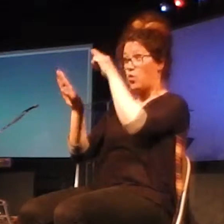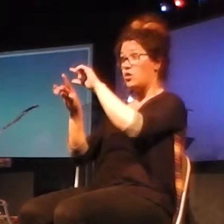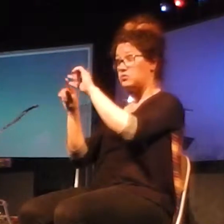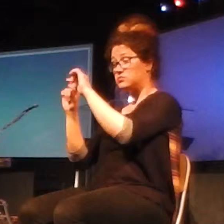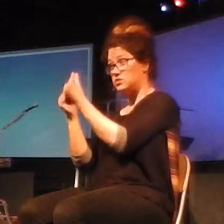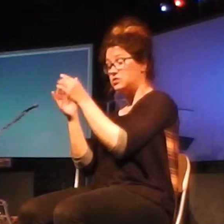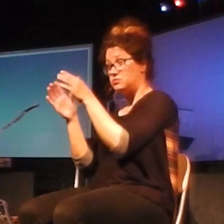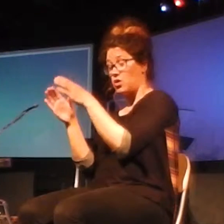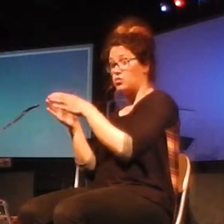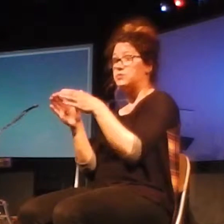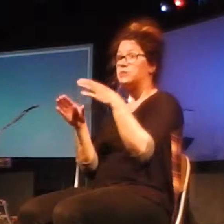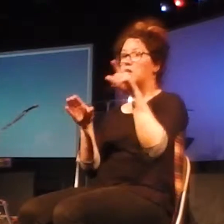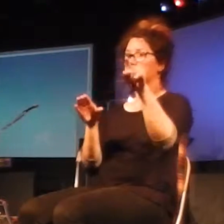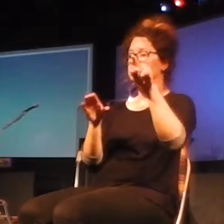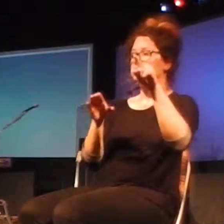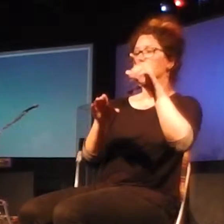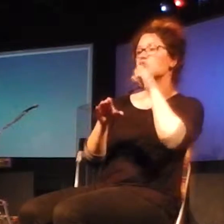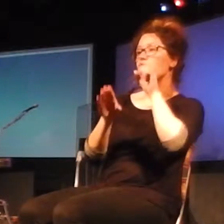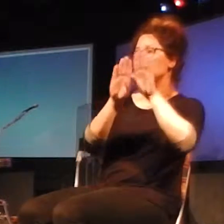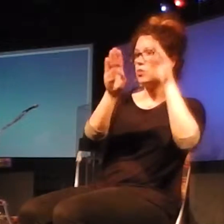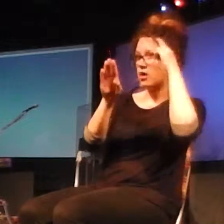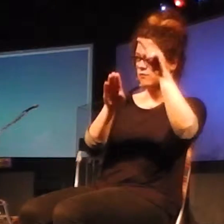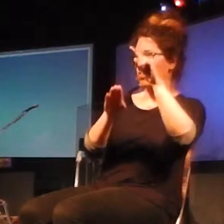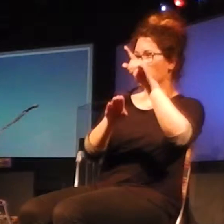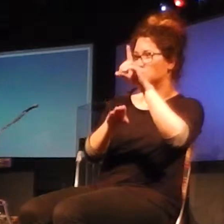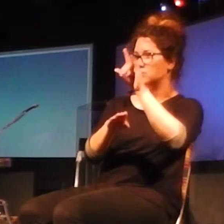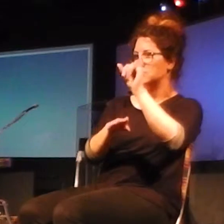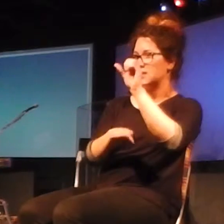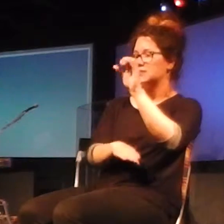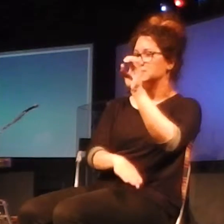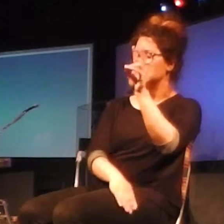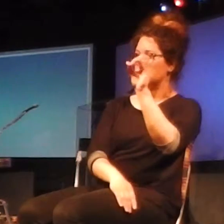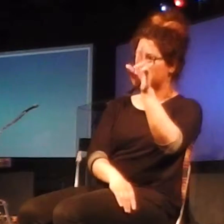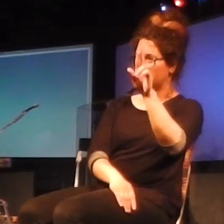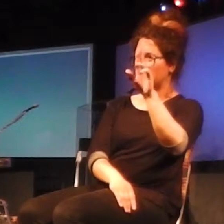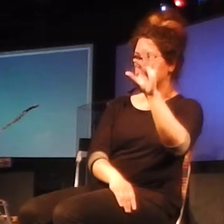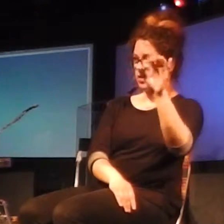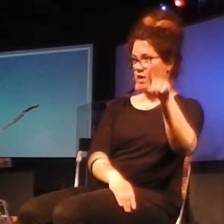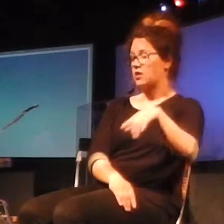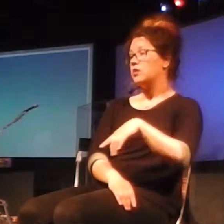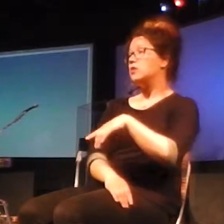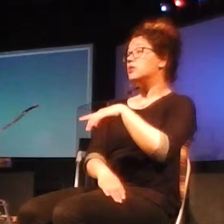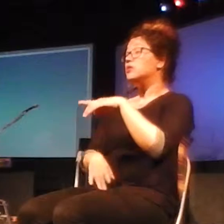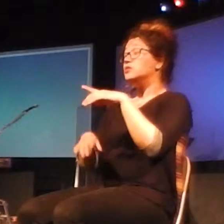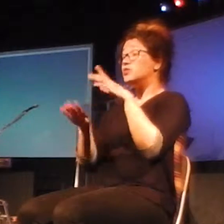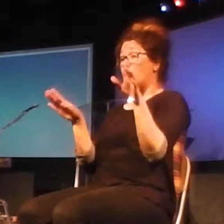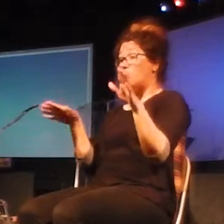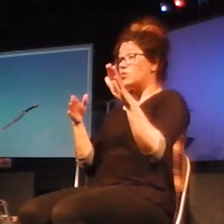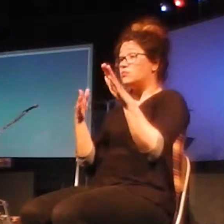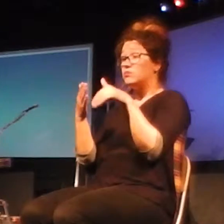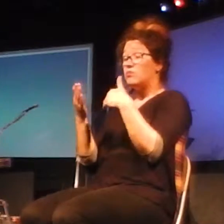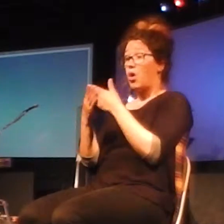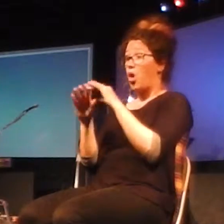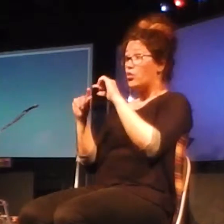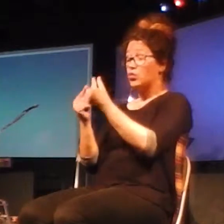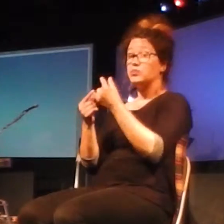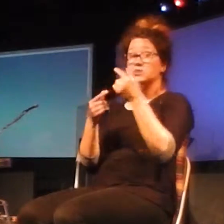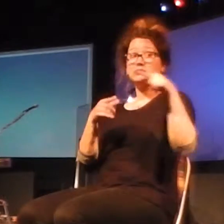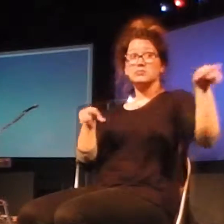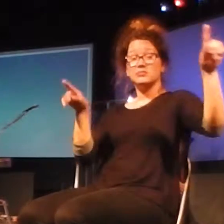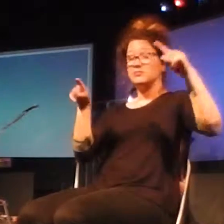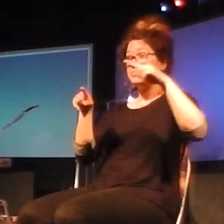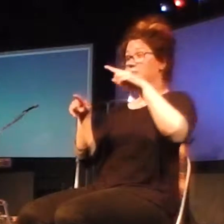Last semester for small groups, all told, everybody included. This would be attendees, leaders, childcare